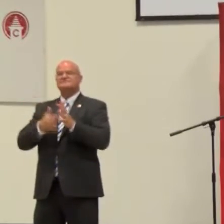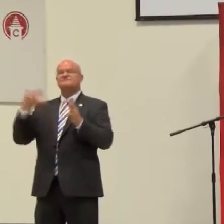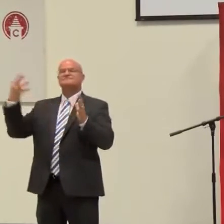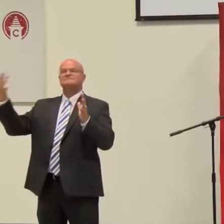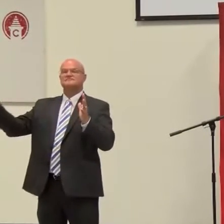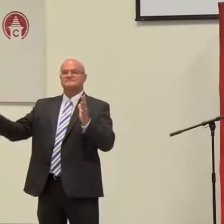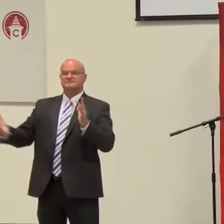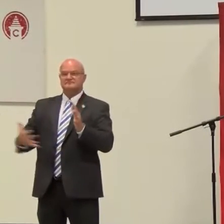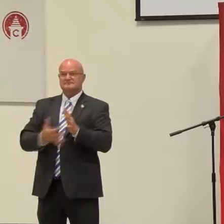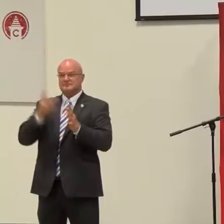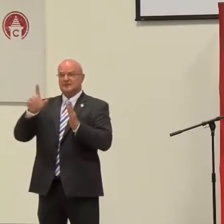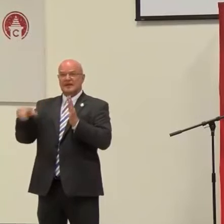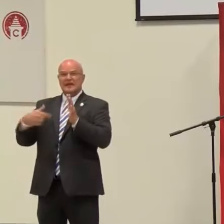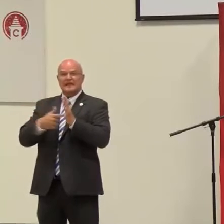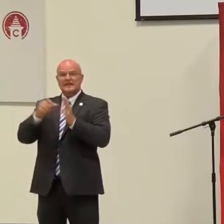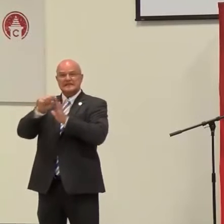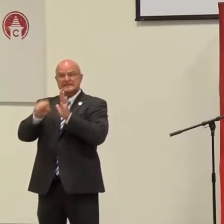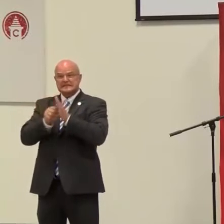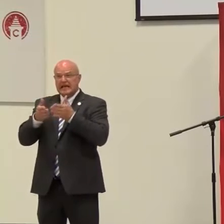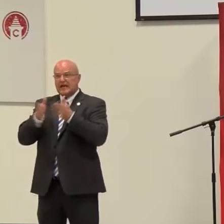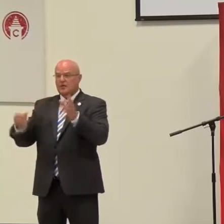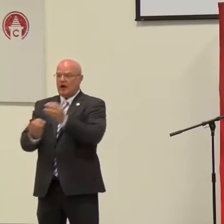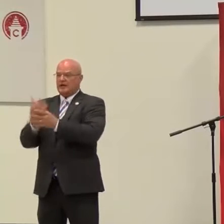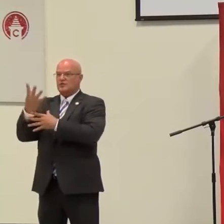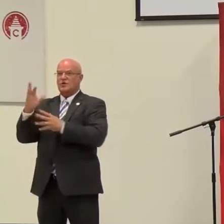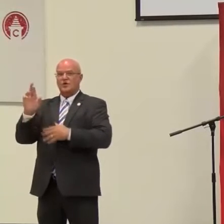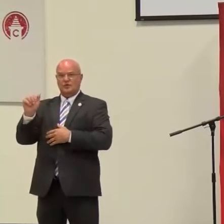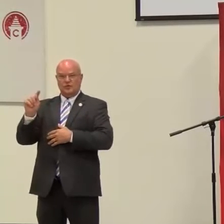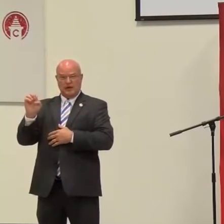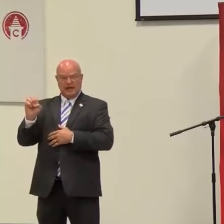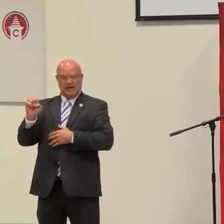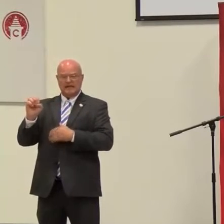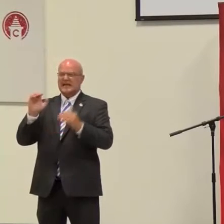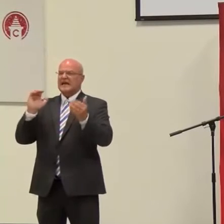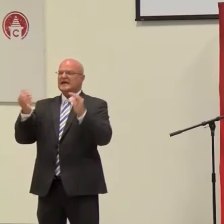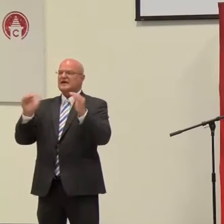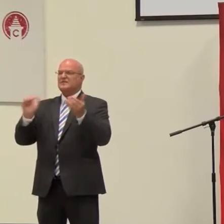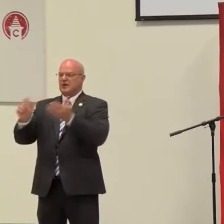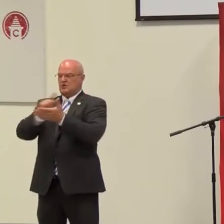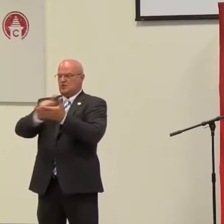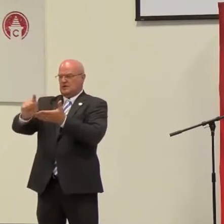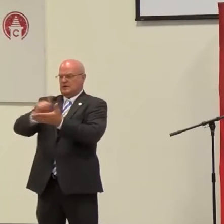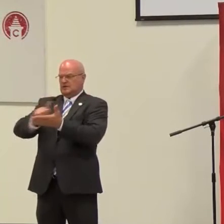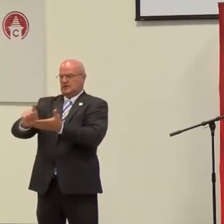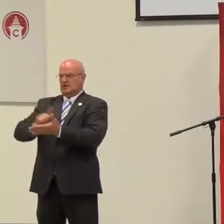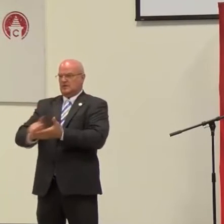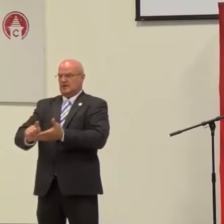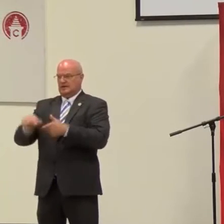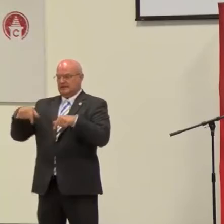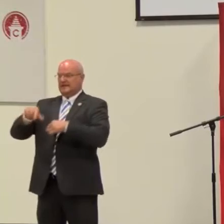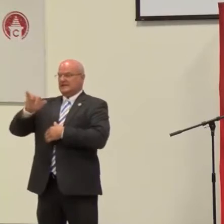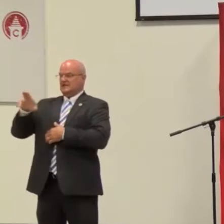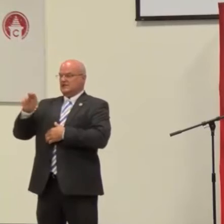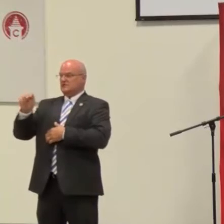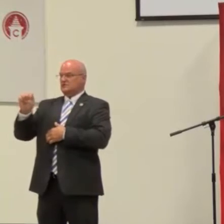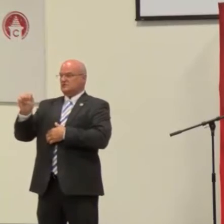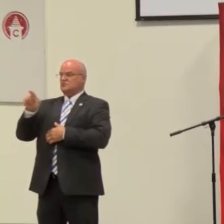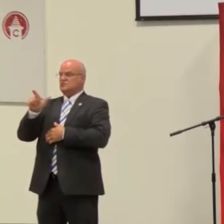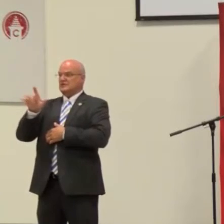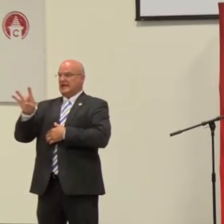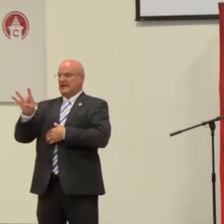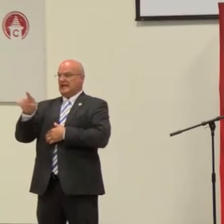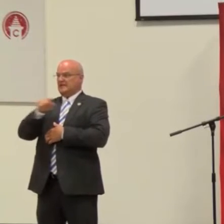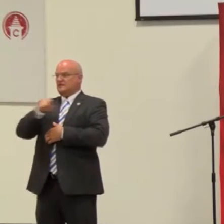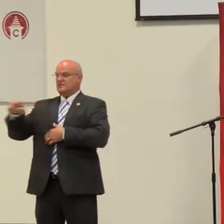to time. And this is the statewide growth rate comparing a week to week. So this is June 28th through